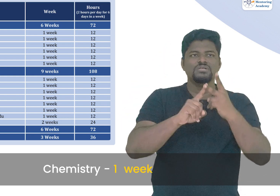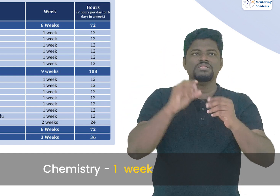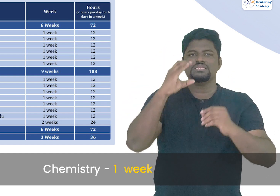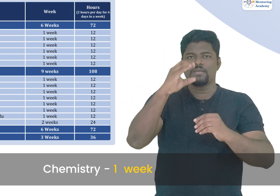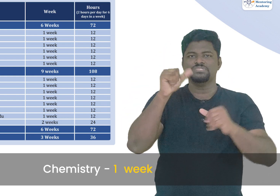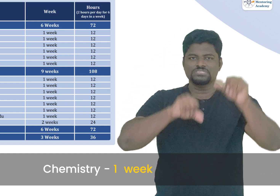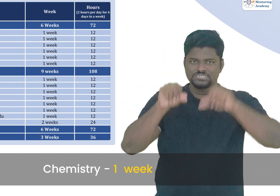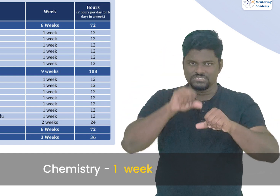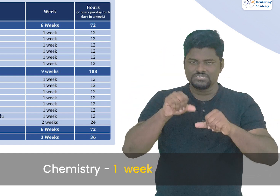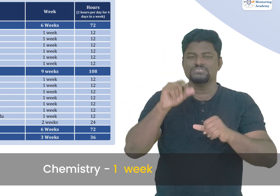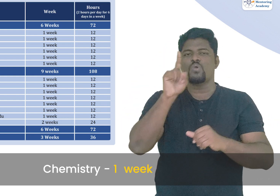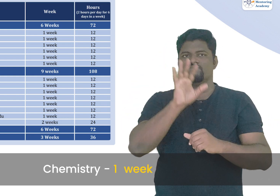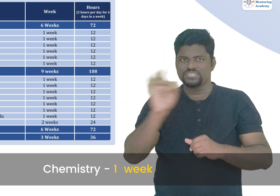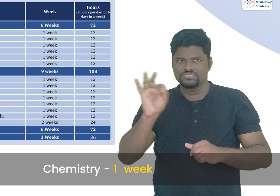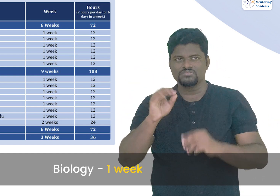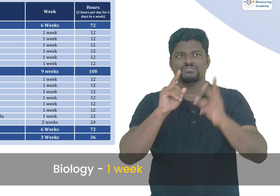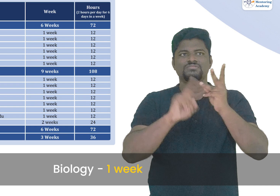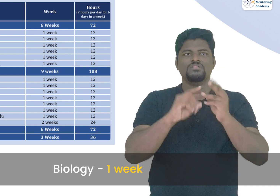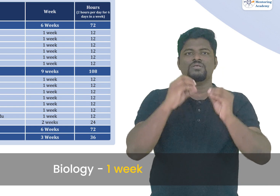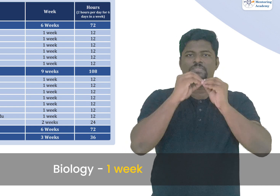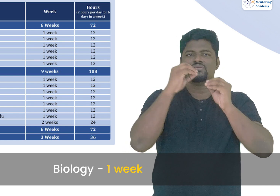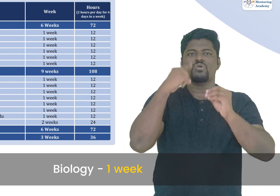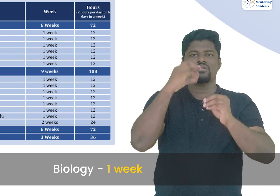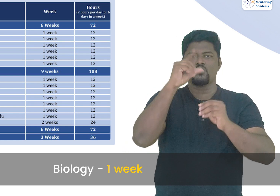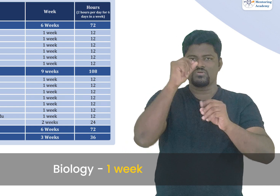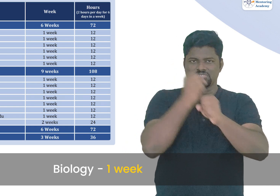Chemistry 1 week. Biology 1 week.